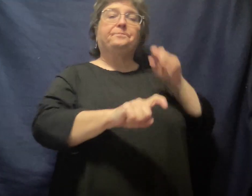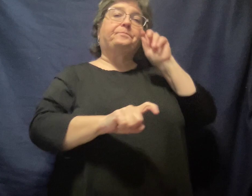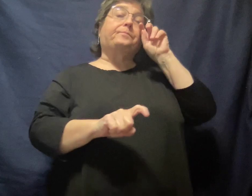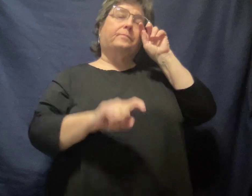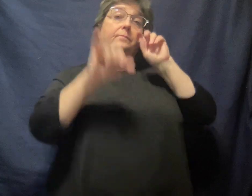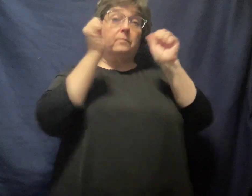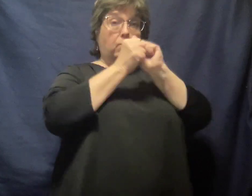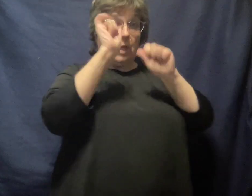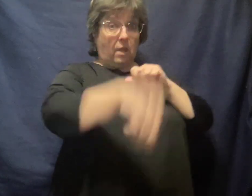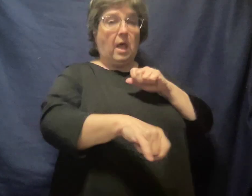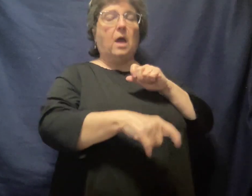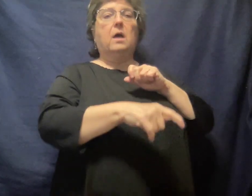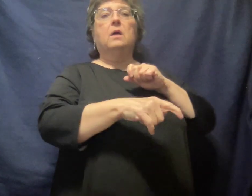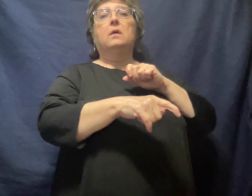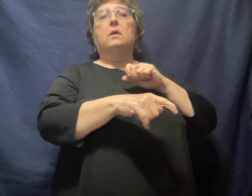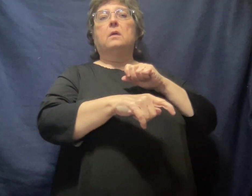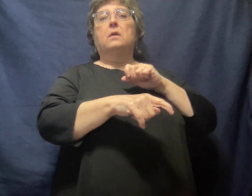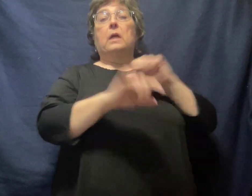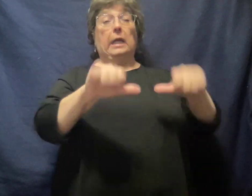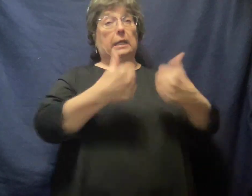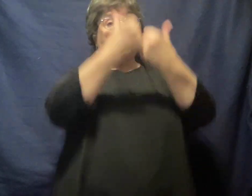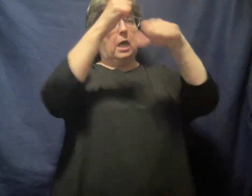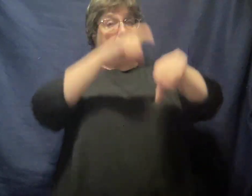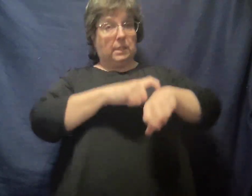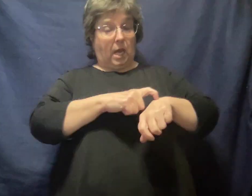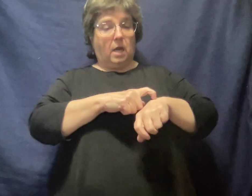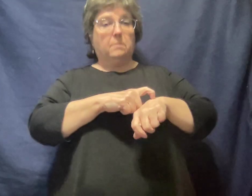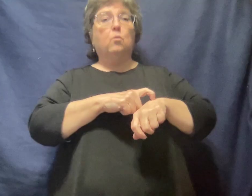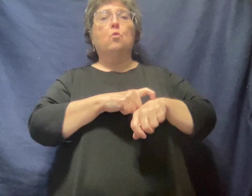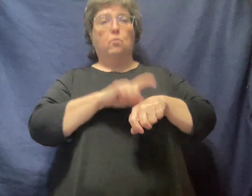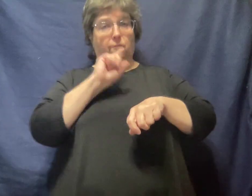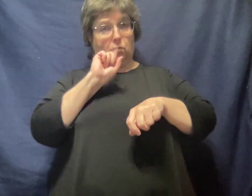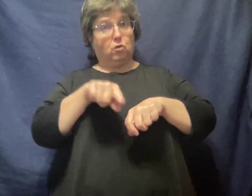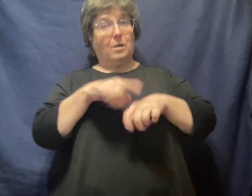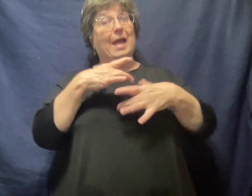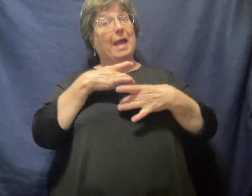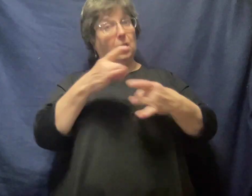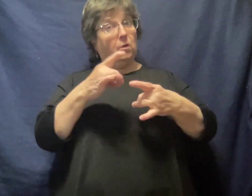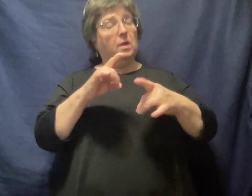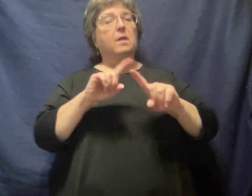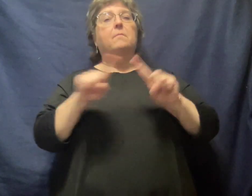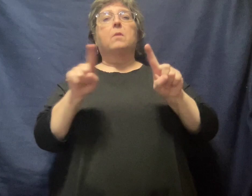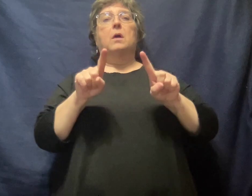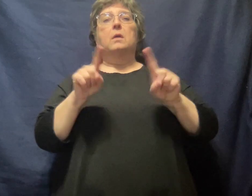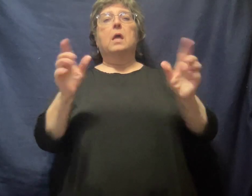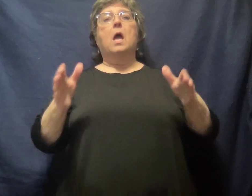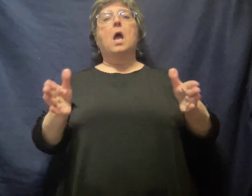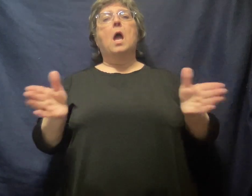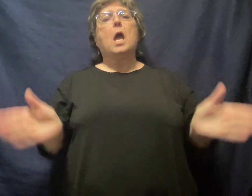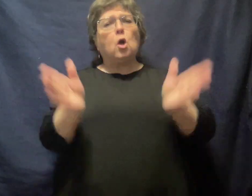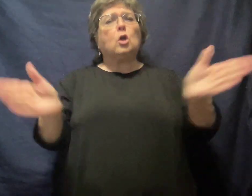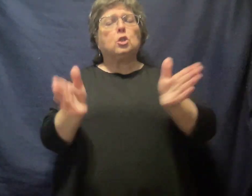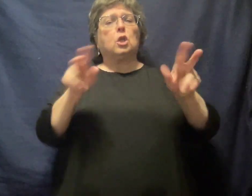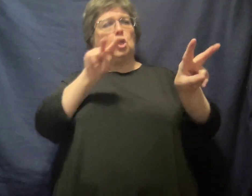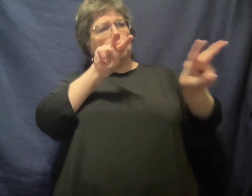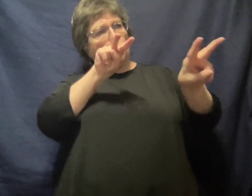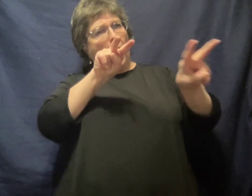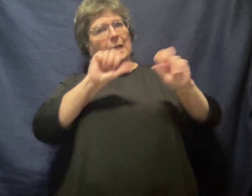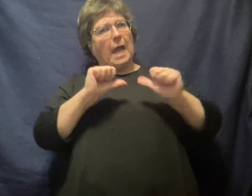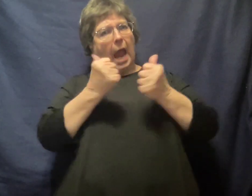want to say it's been a challenging time, interesting, but also very encouraging to watch these agencies work together.